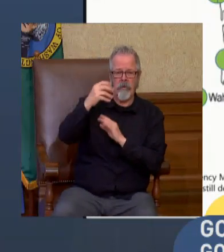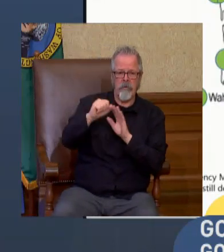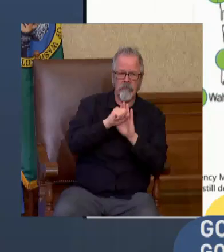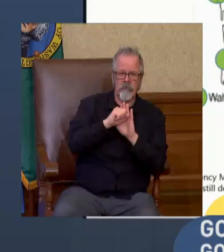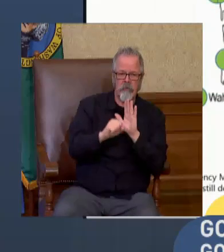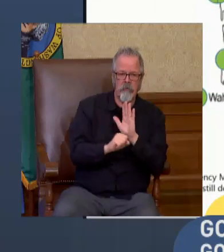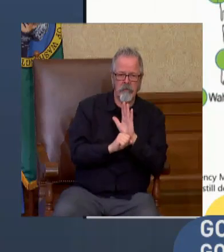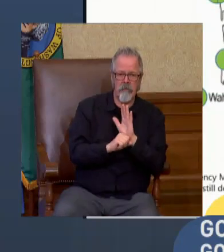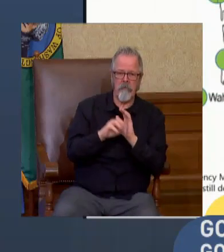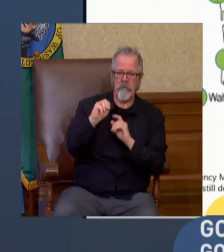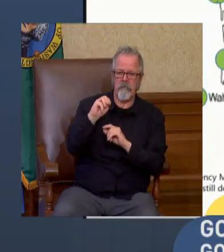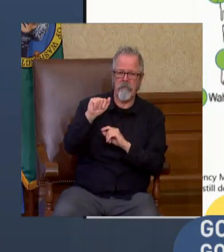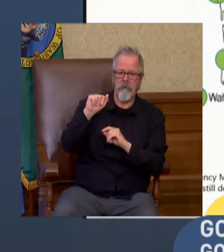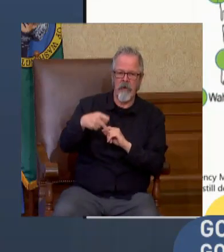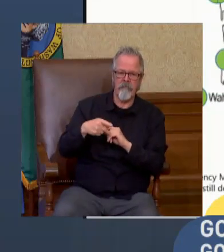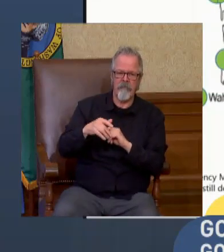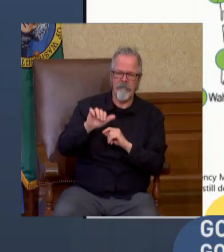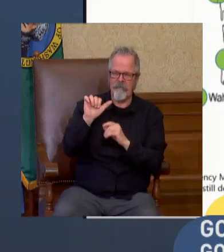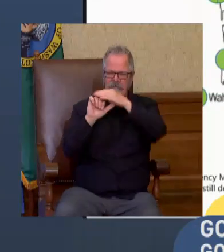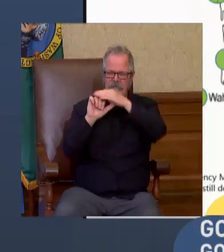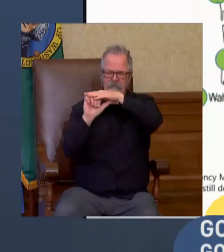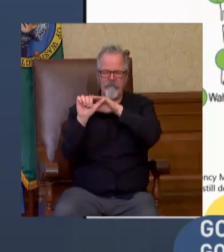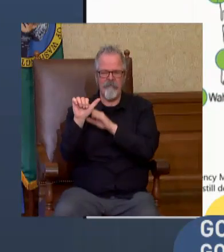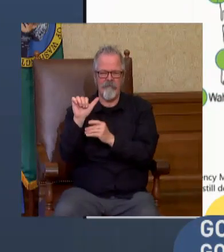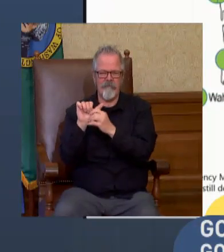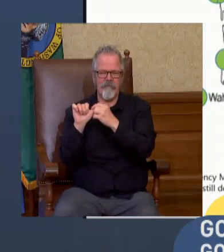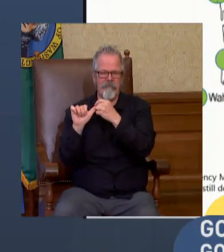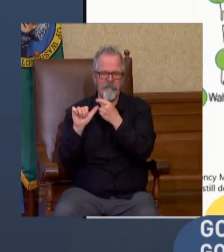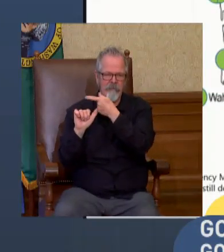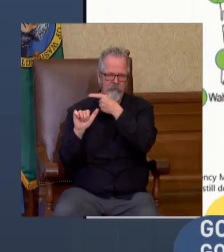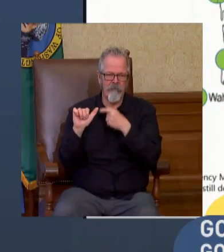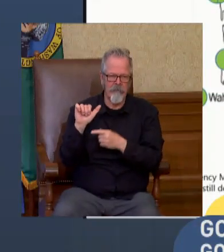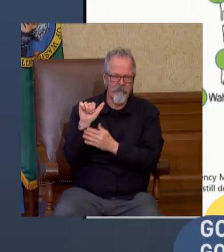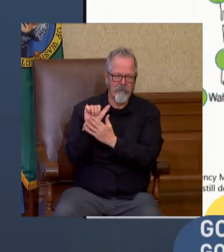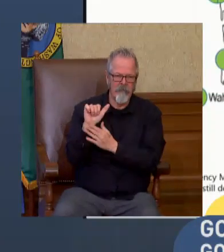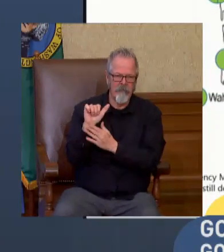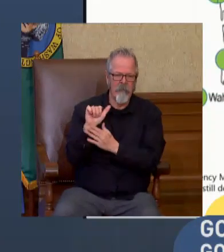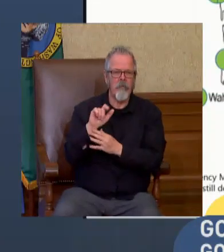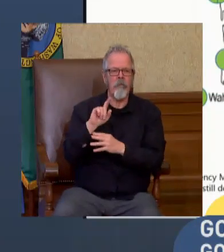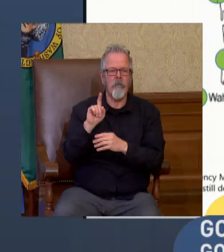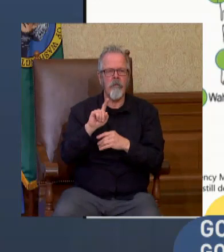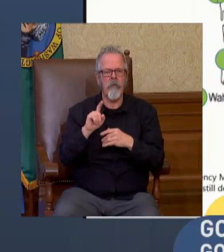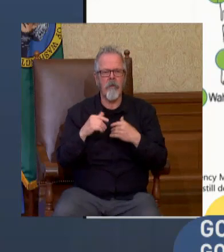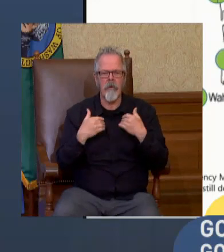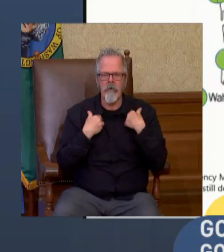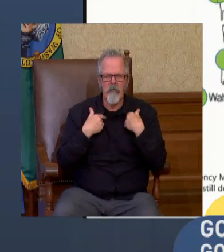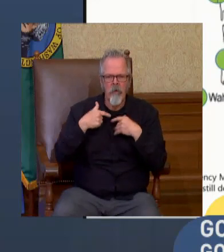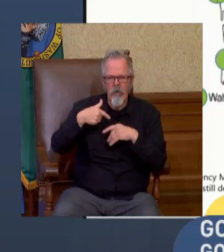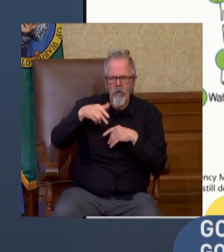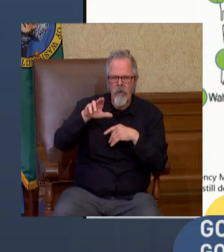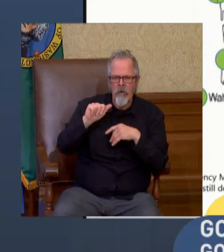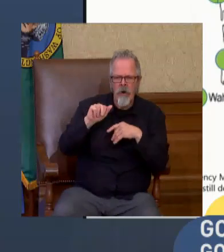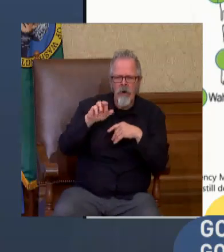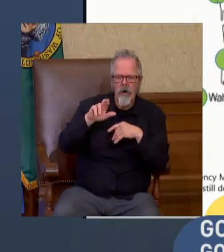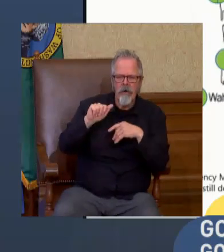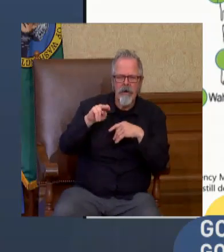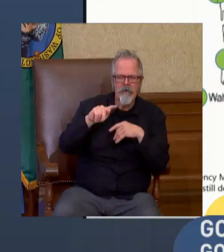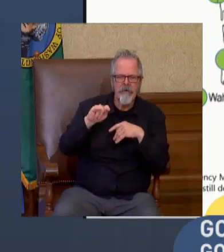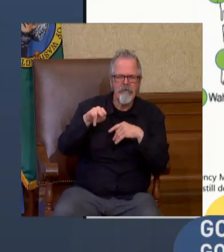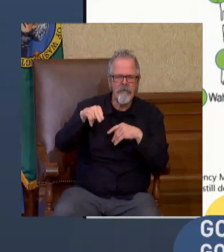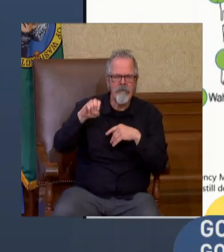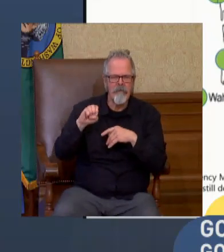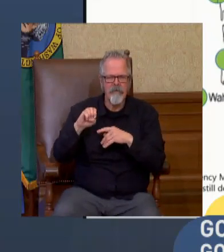have facilities in most of our locations, but we have more to provide, and we're looking for additional isolation